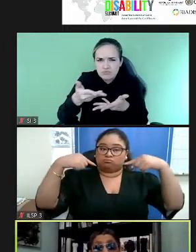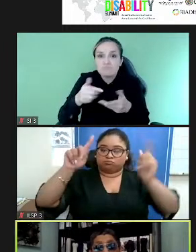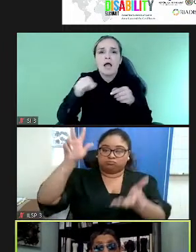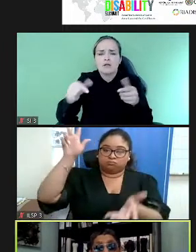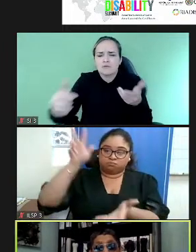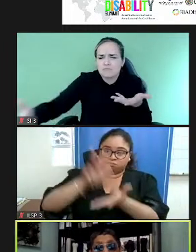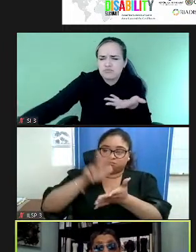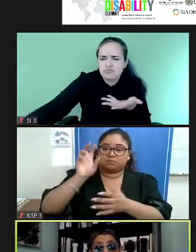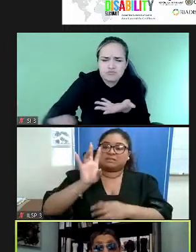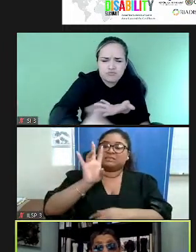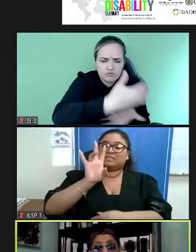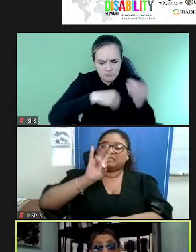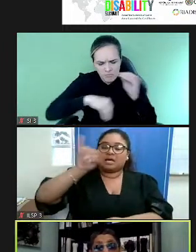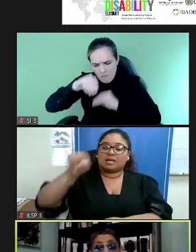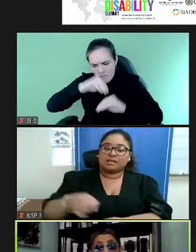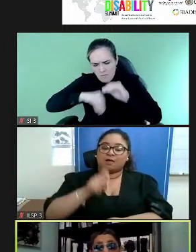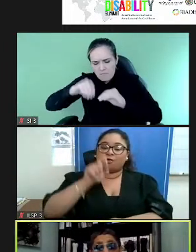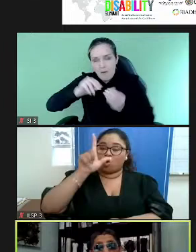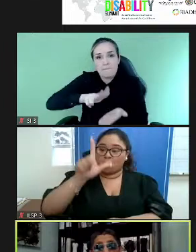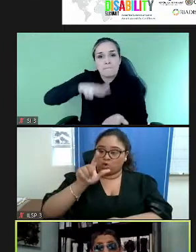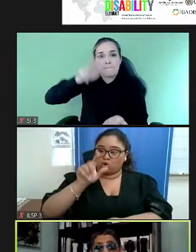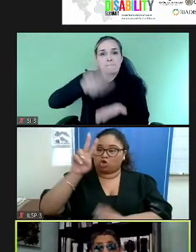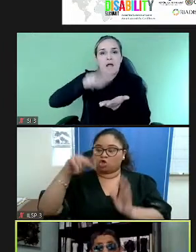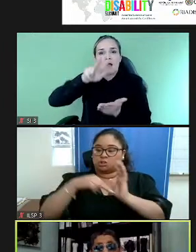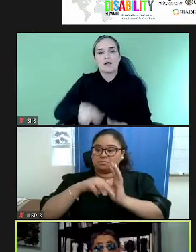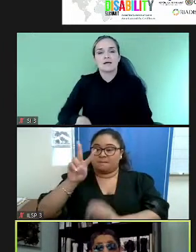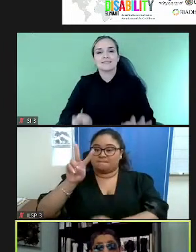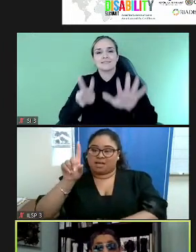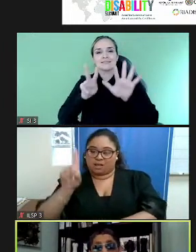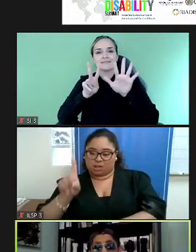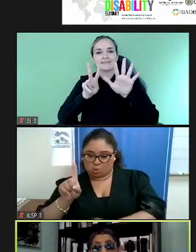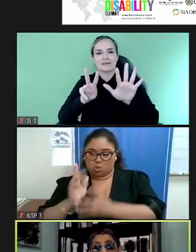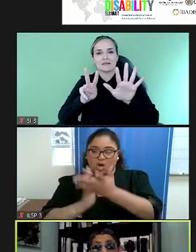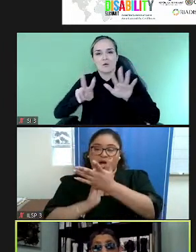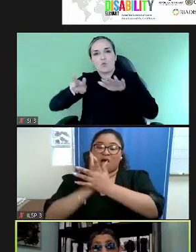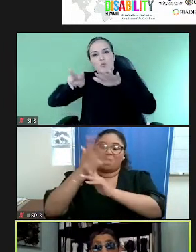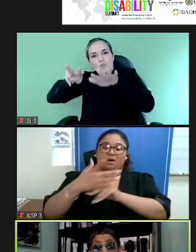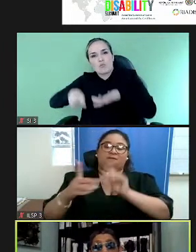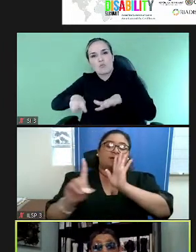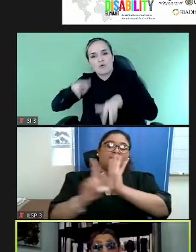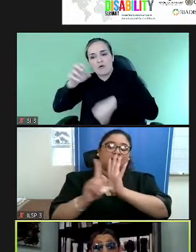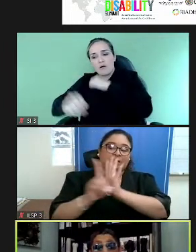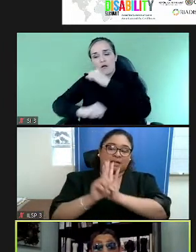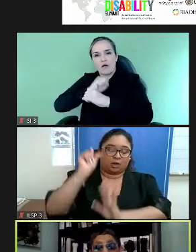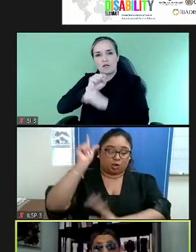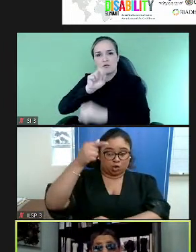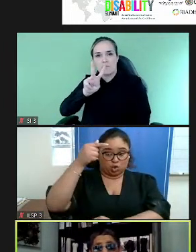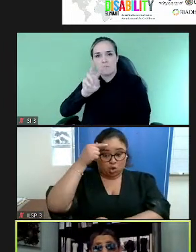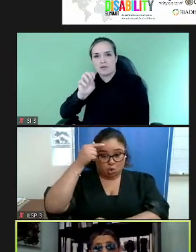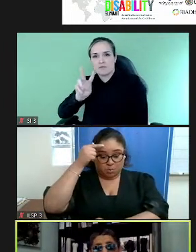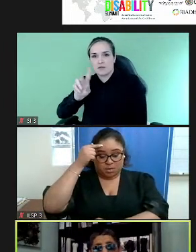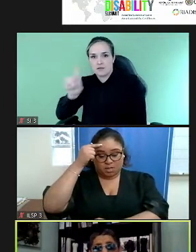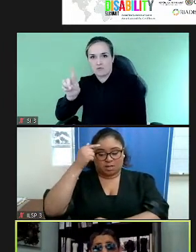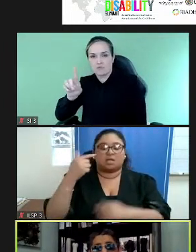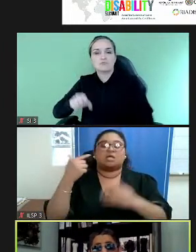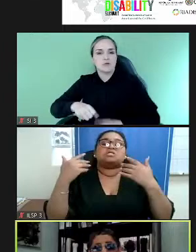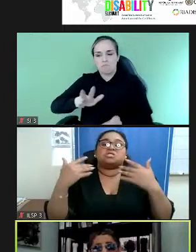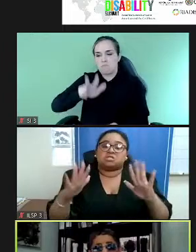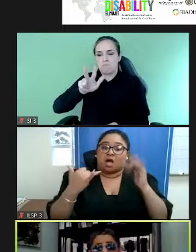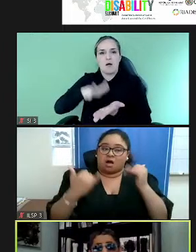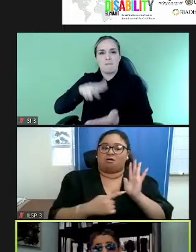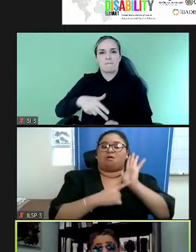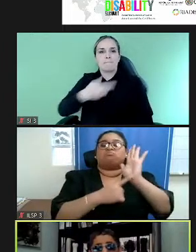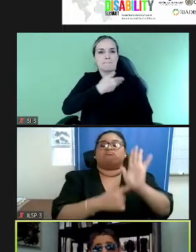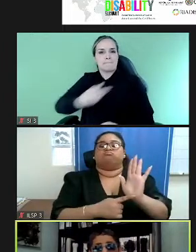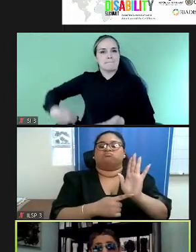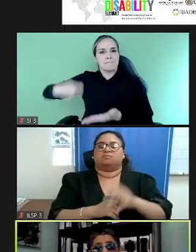the policy was approved on july 7 2021 through a decree by the executive power and